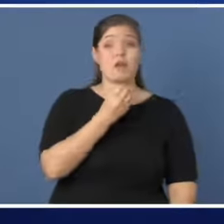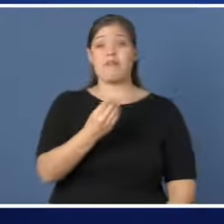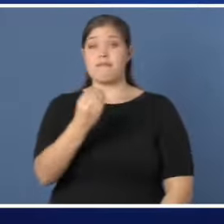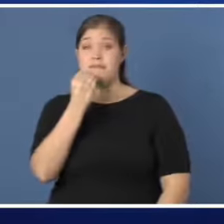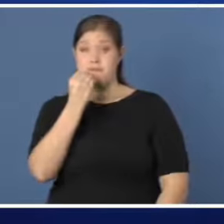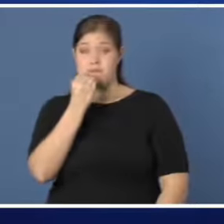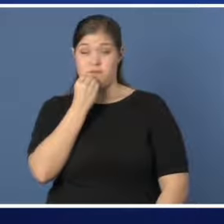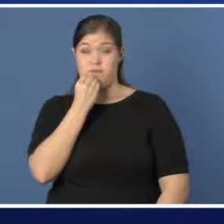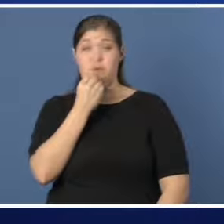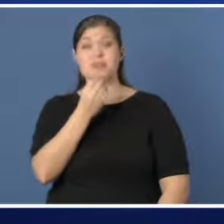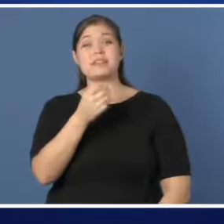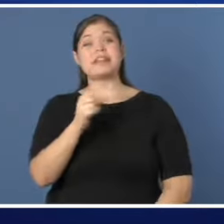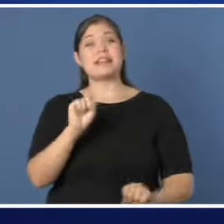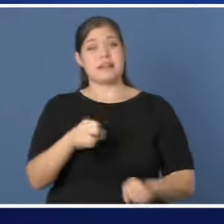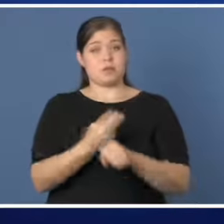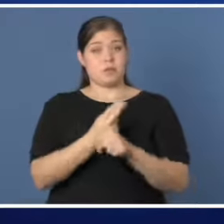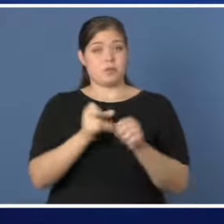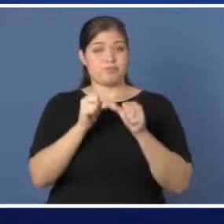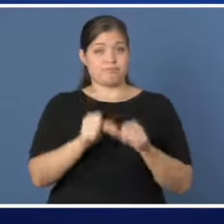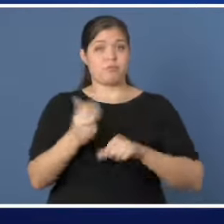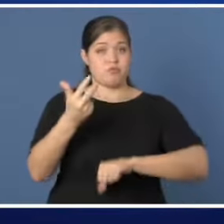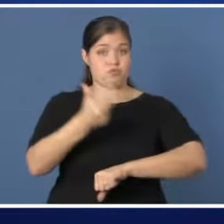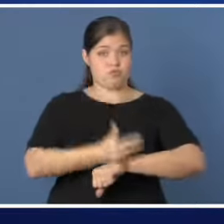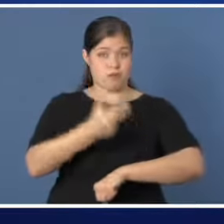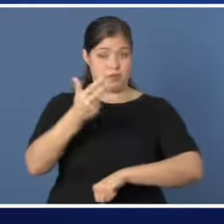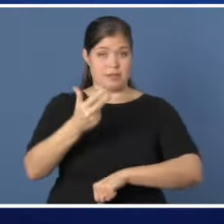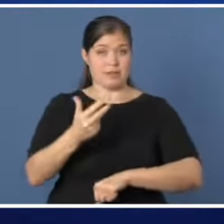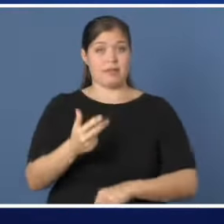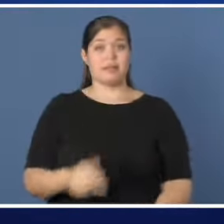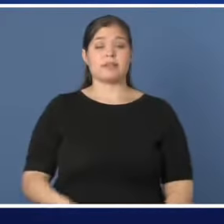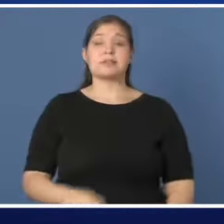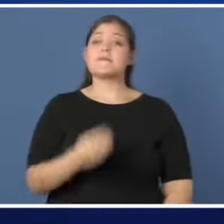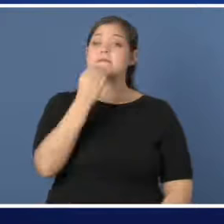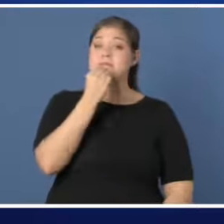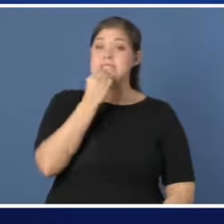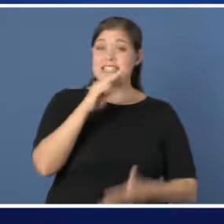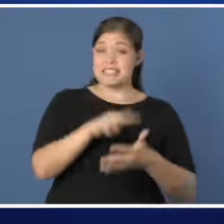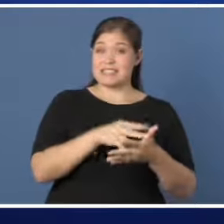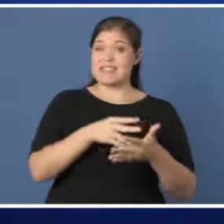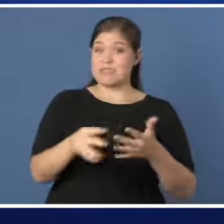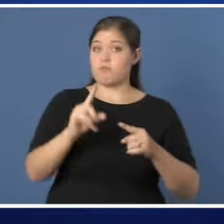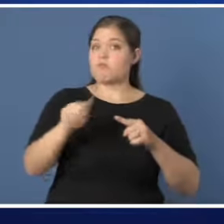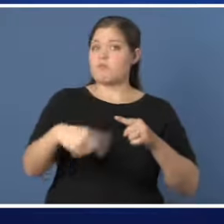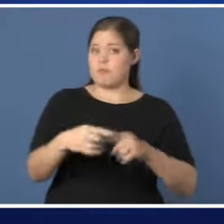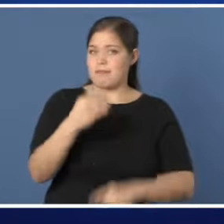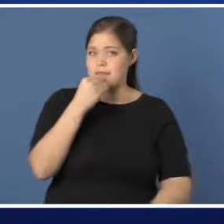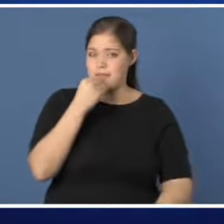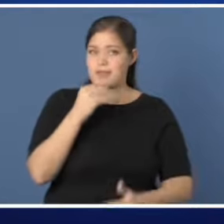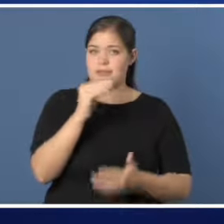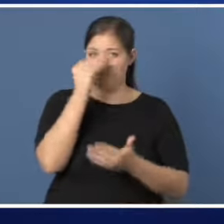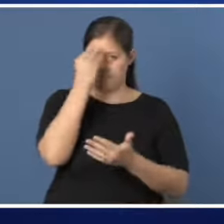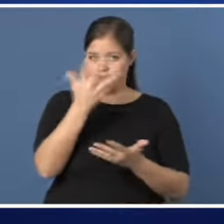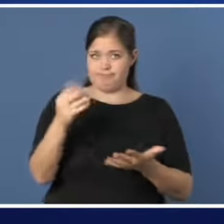food and drinkable water for 3 days and feeding schedule information, bowls and can